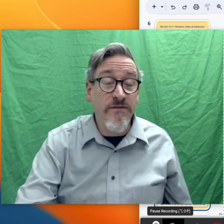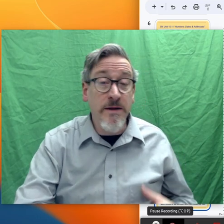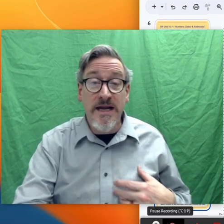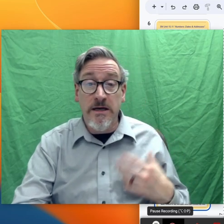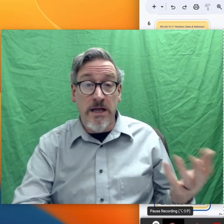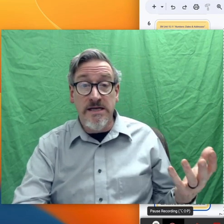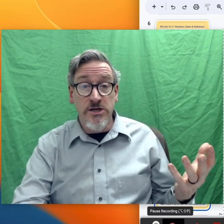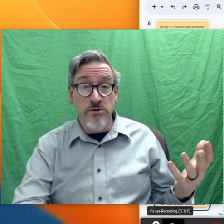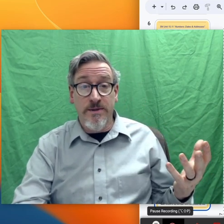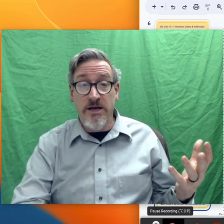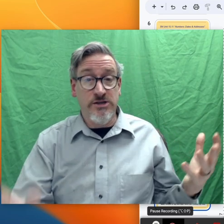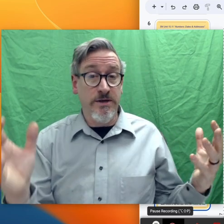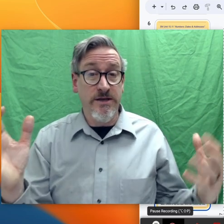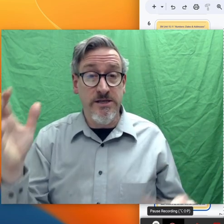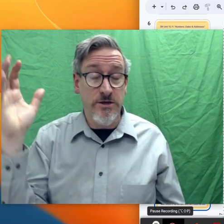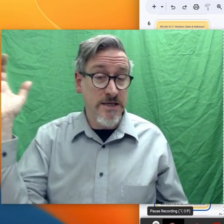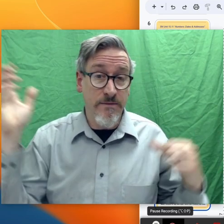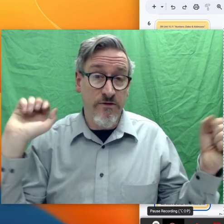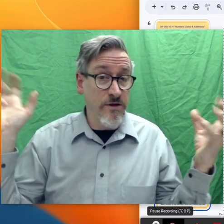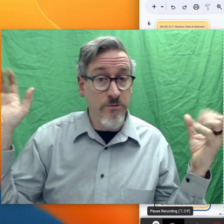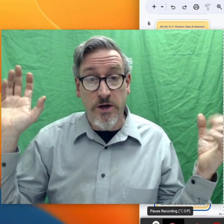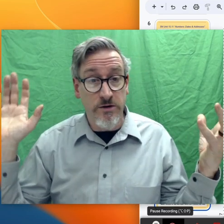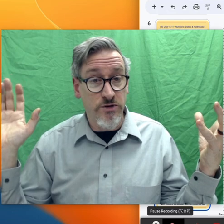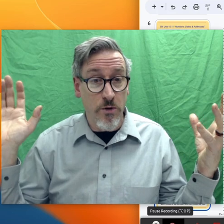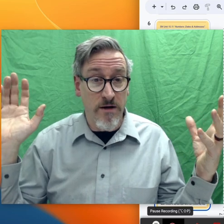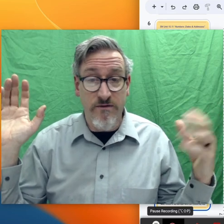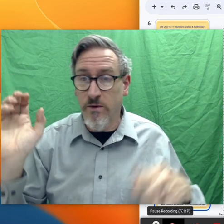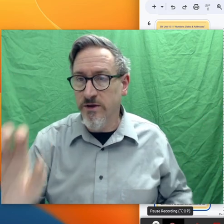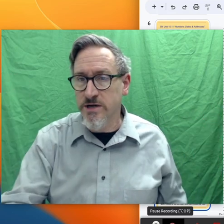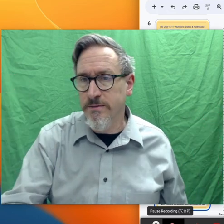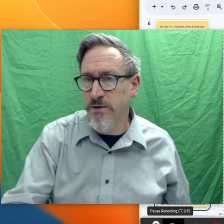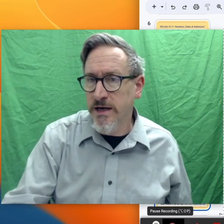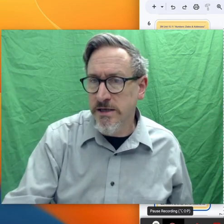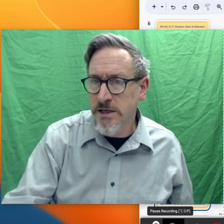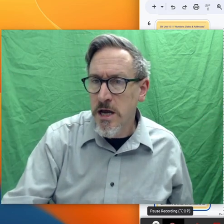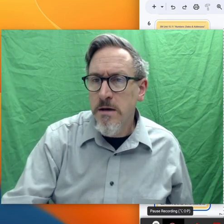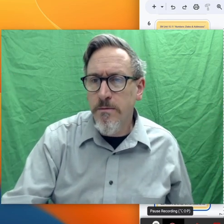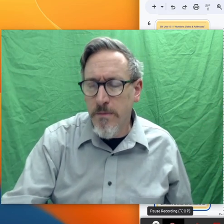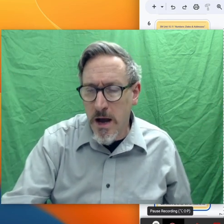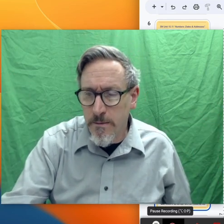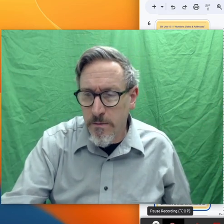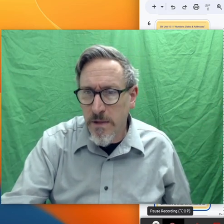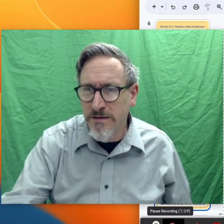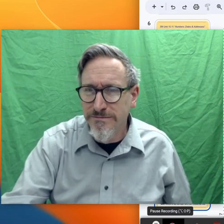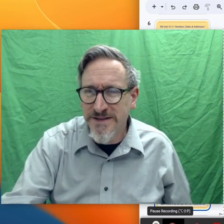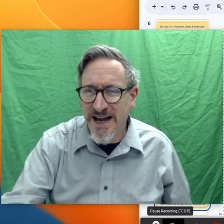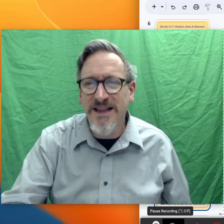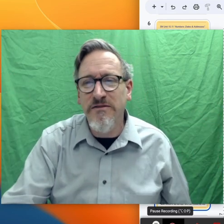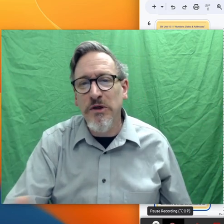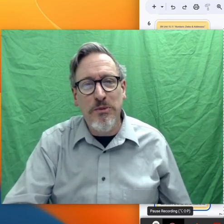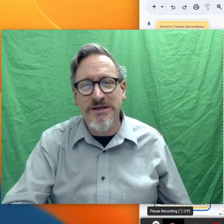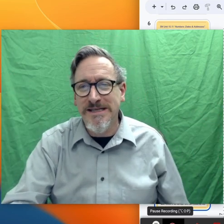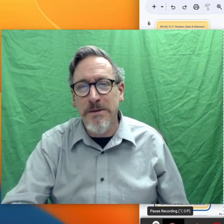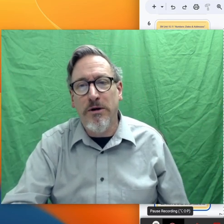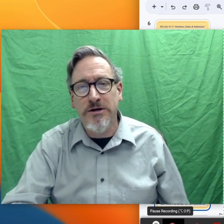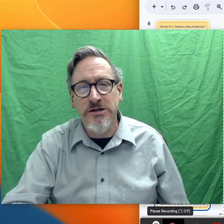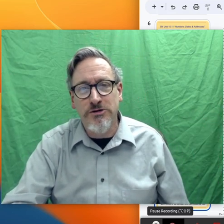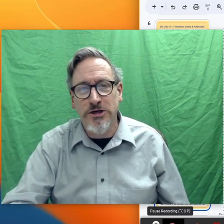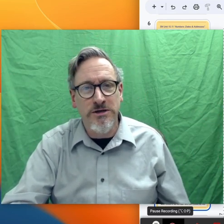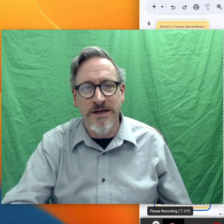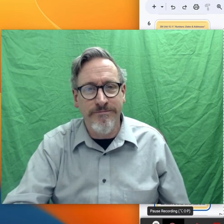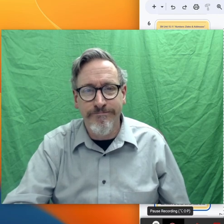If anybody in class knows about history, this is a good time for them to kind of show off of what their time period is. Um, I love how the book says the